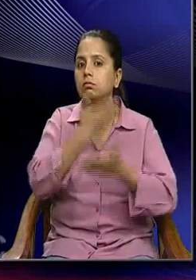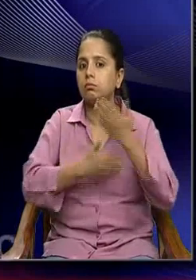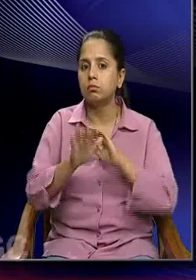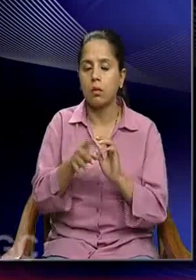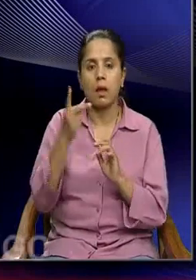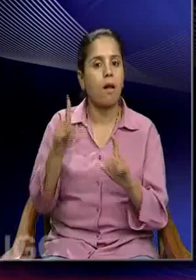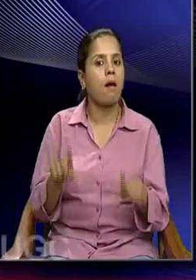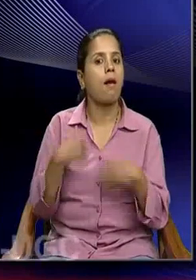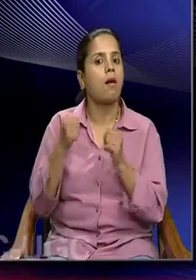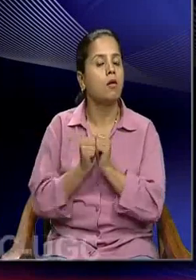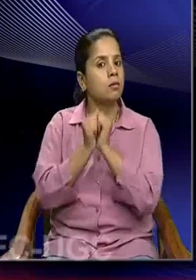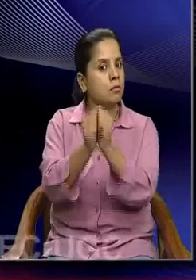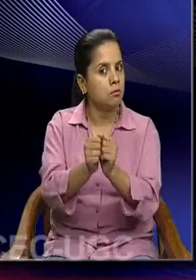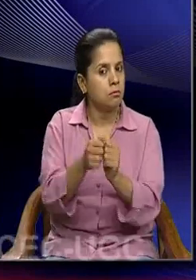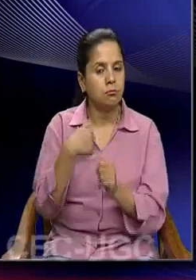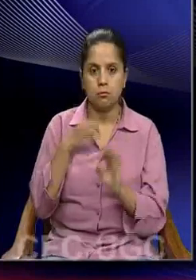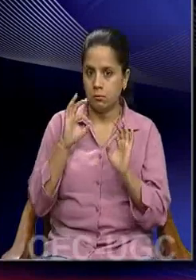with integrity,